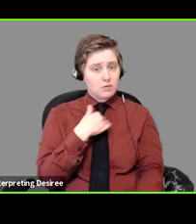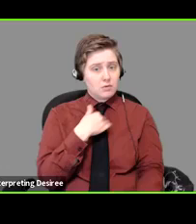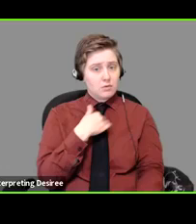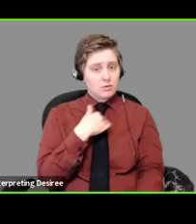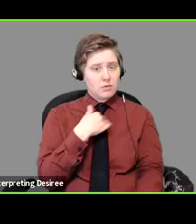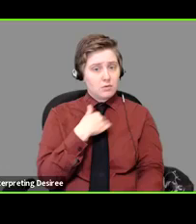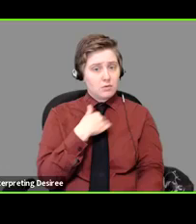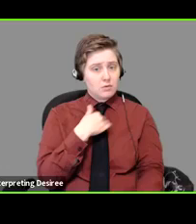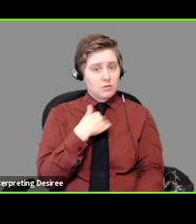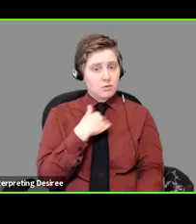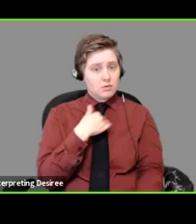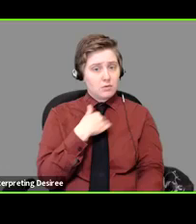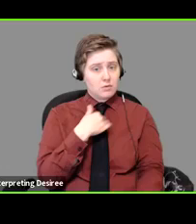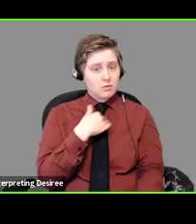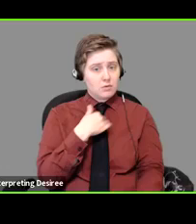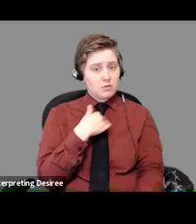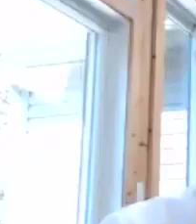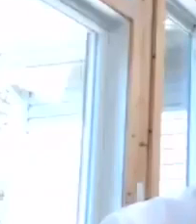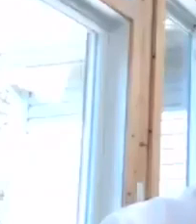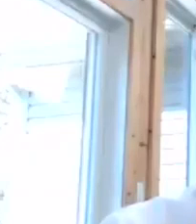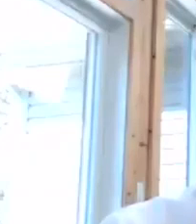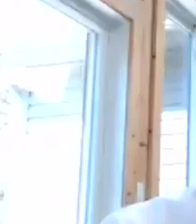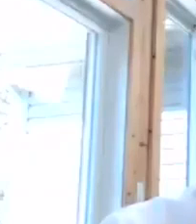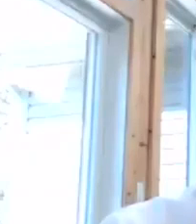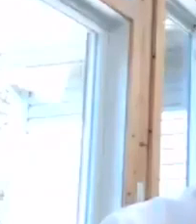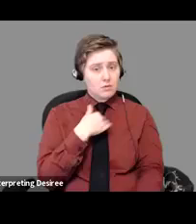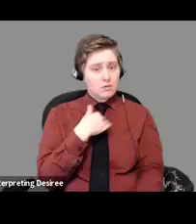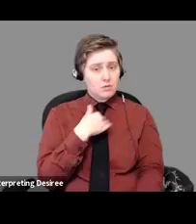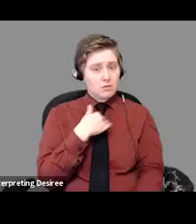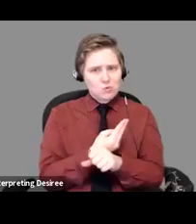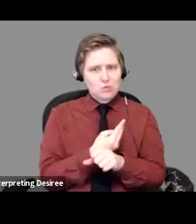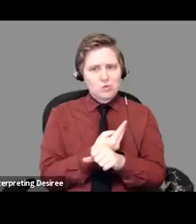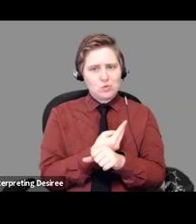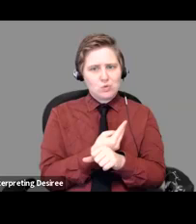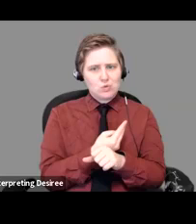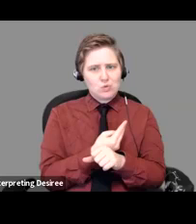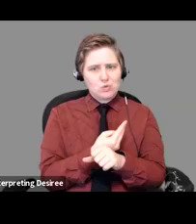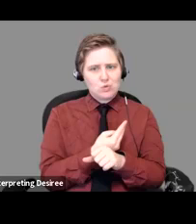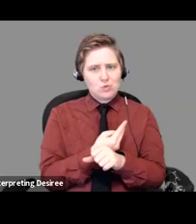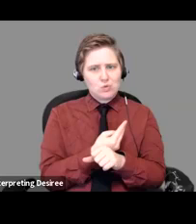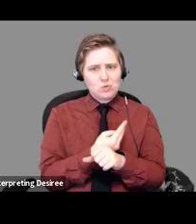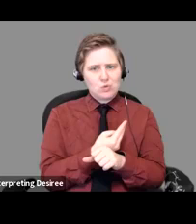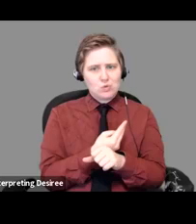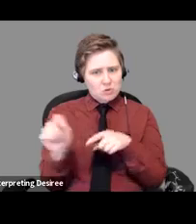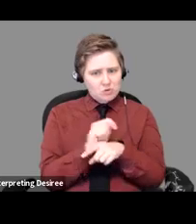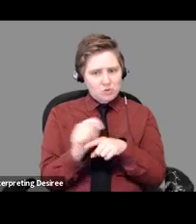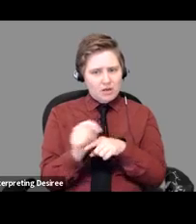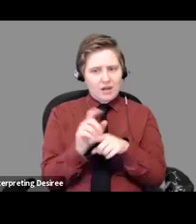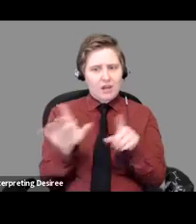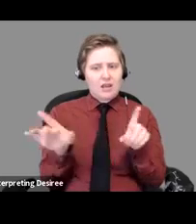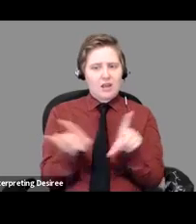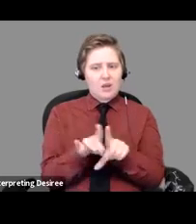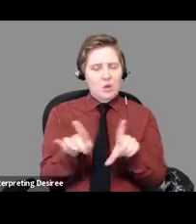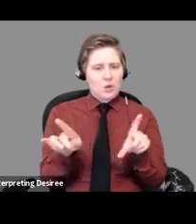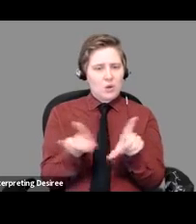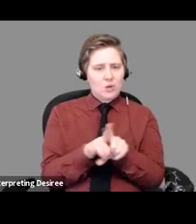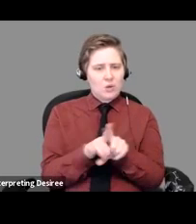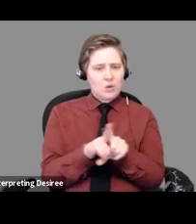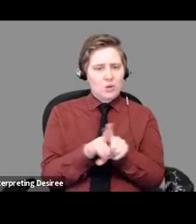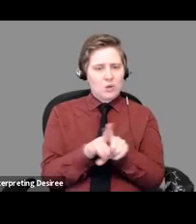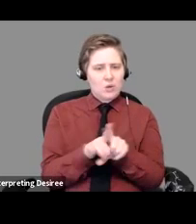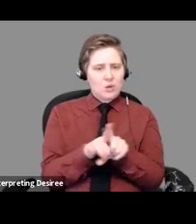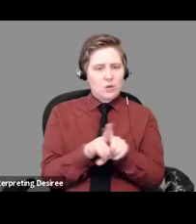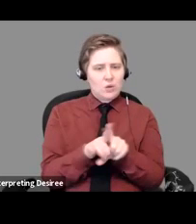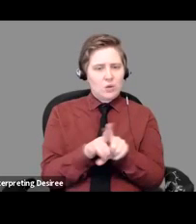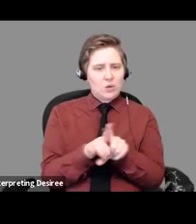shared nationwide so that that could be used to support the training as well as education of students around